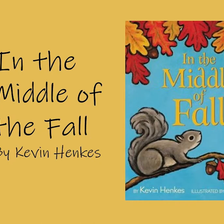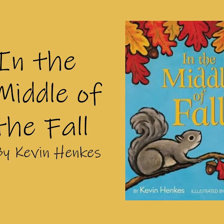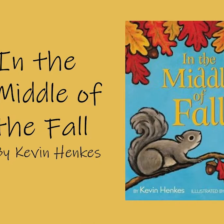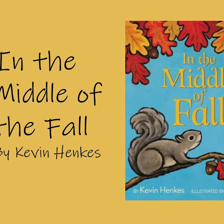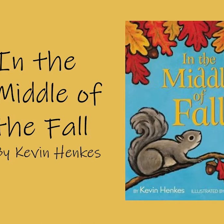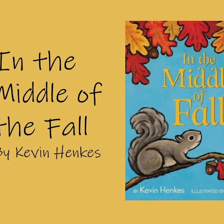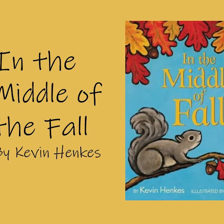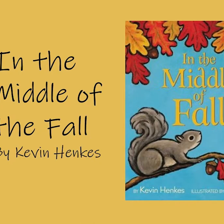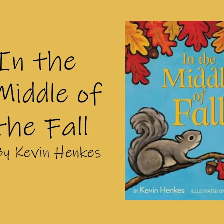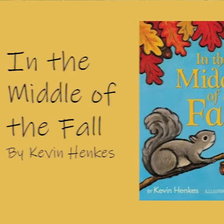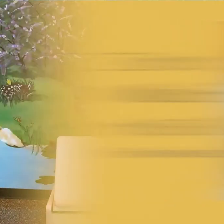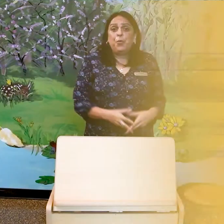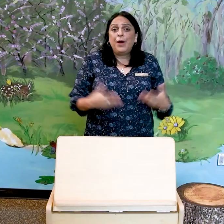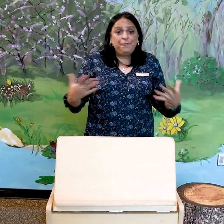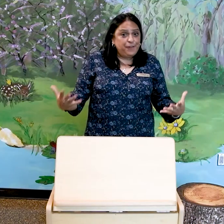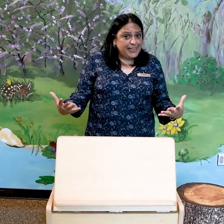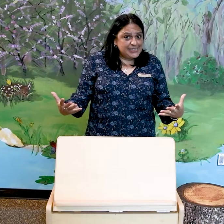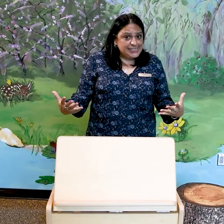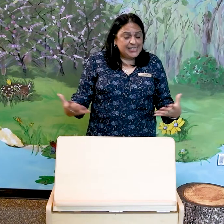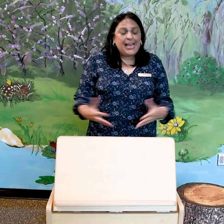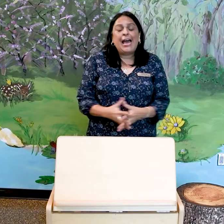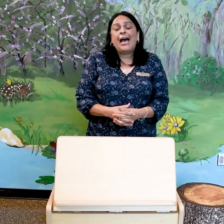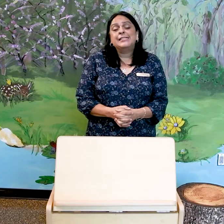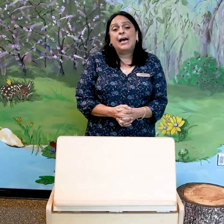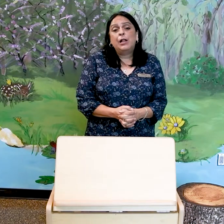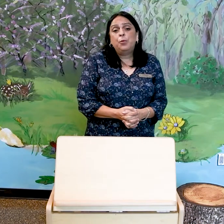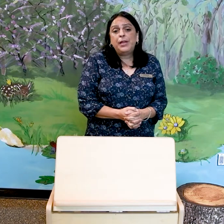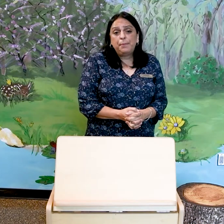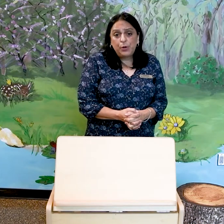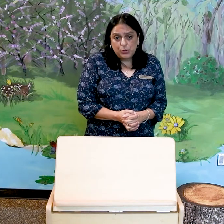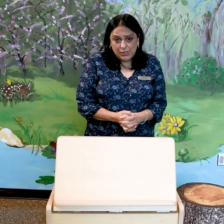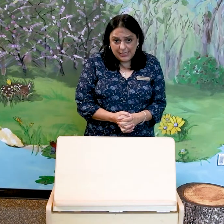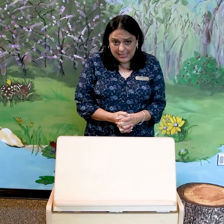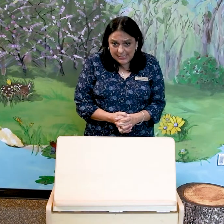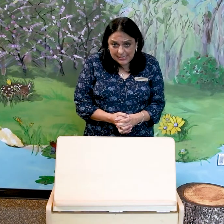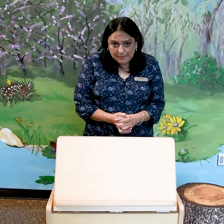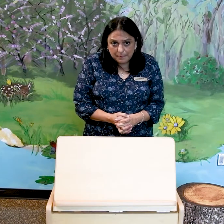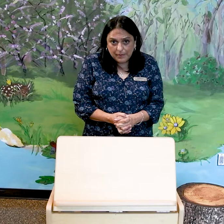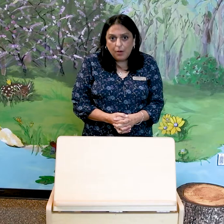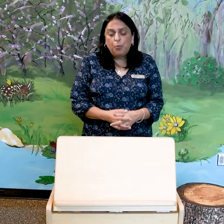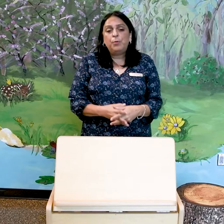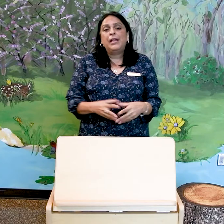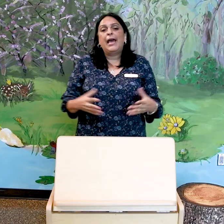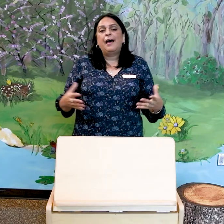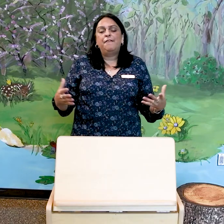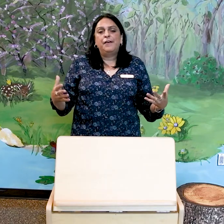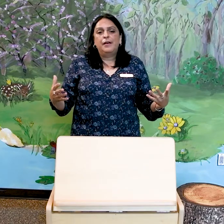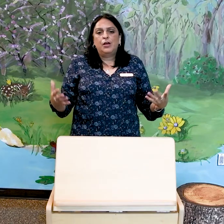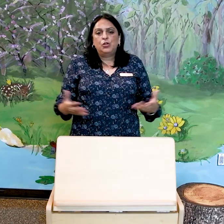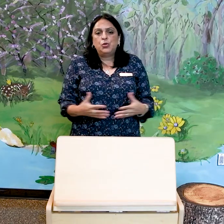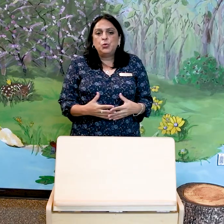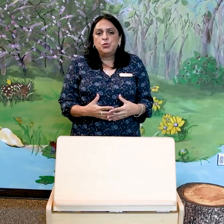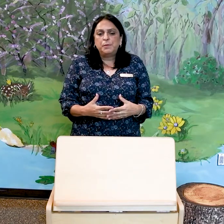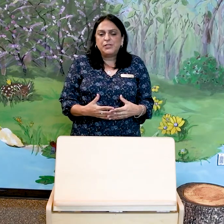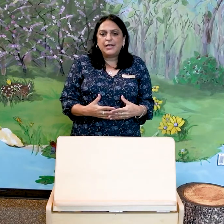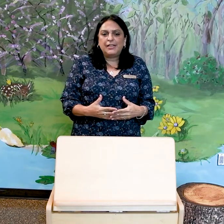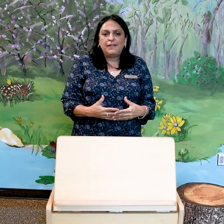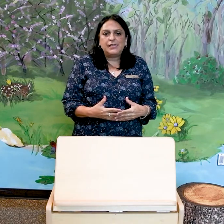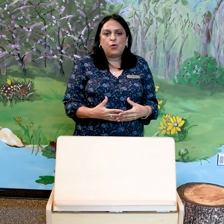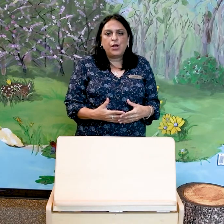at home. Well, friends, as Halloween approaches, we will have two special activities going on